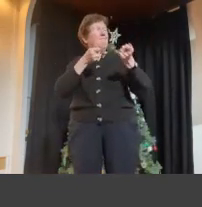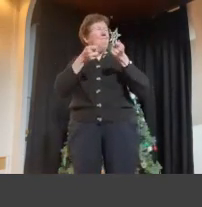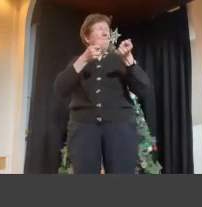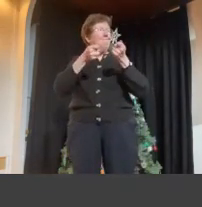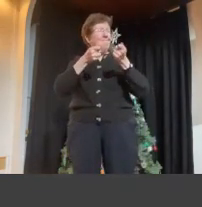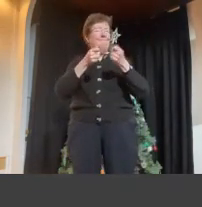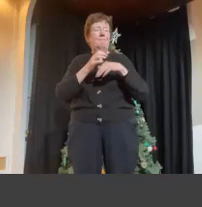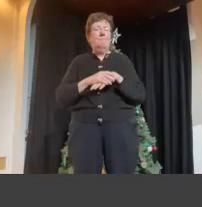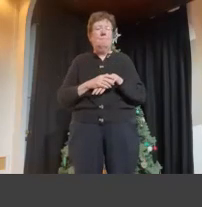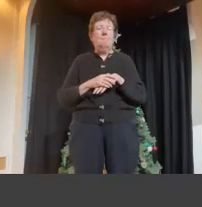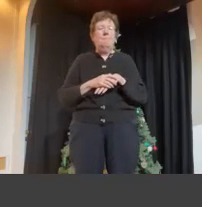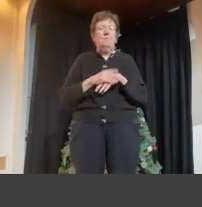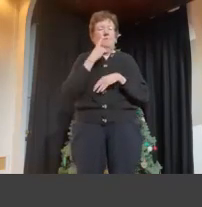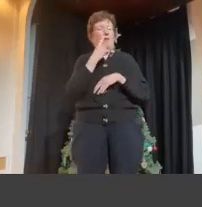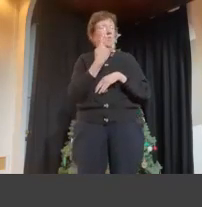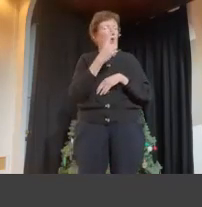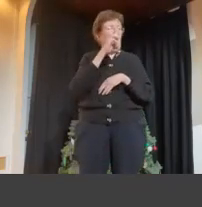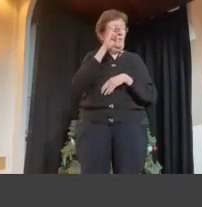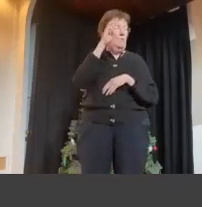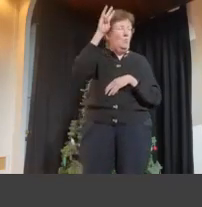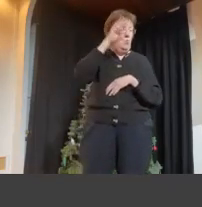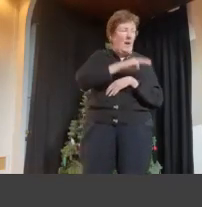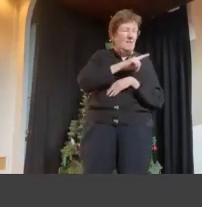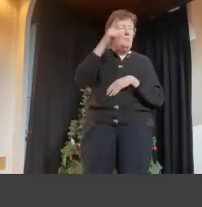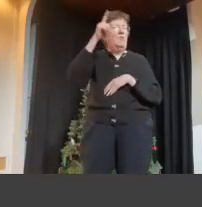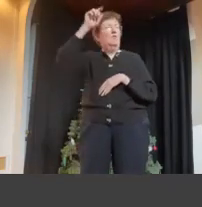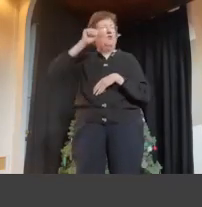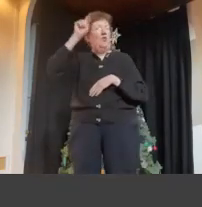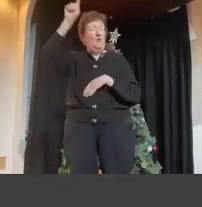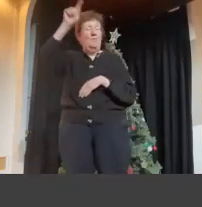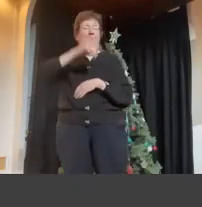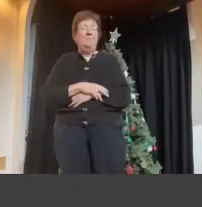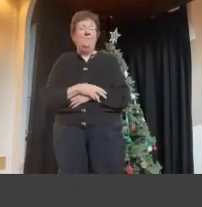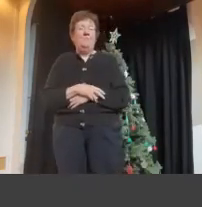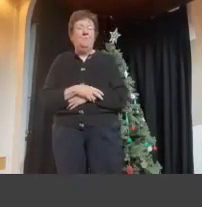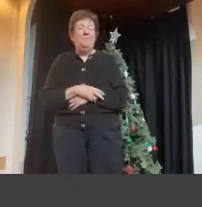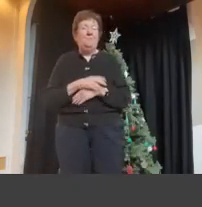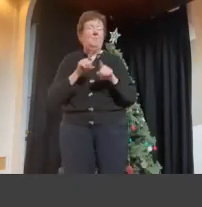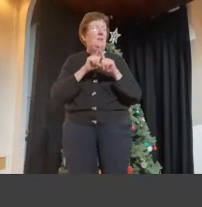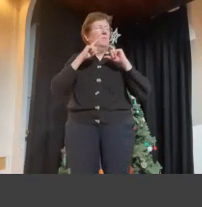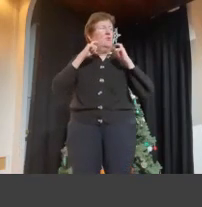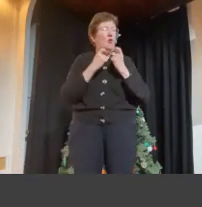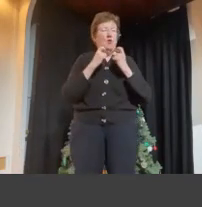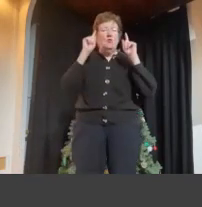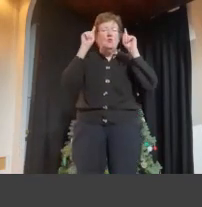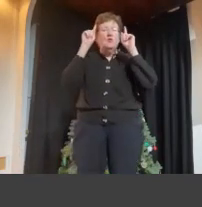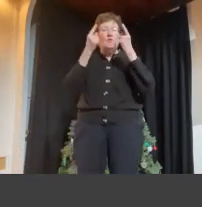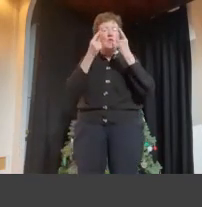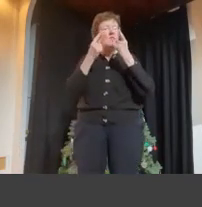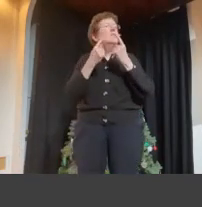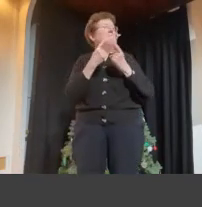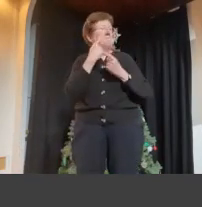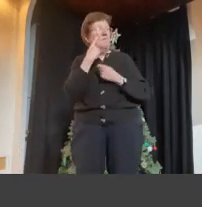talk to civil servants, the people who were in charge in the government, both in Wales and in Scotland. So we interviewed one of